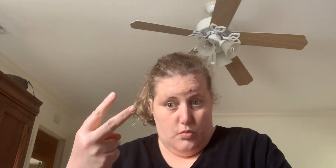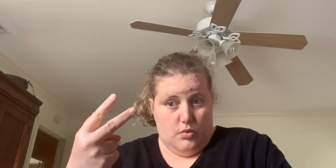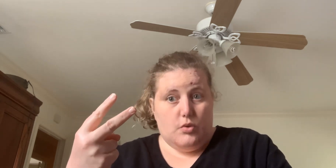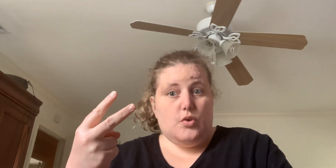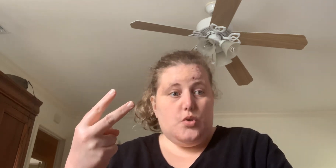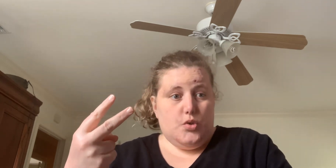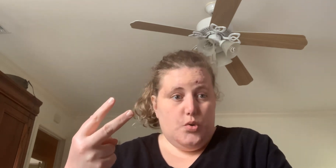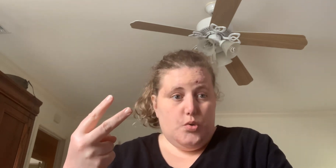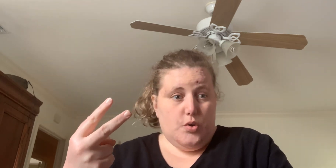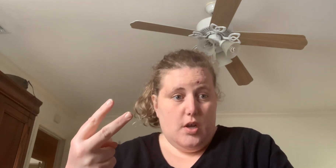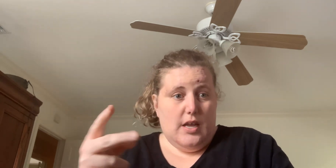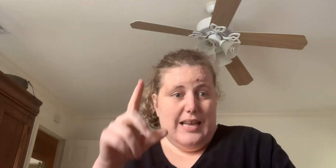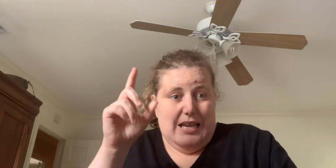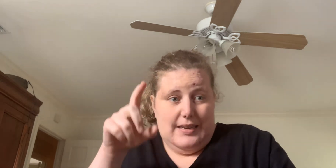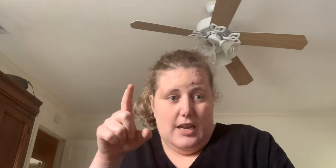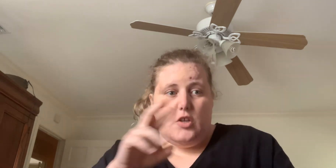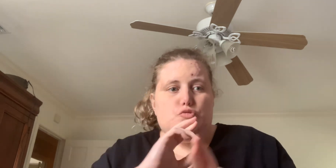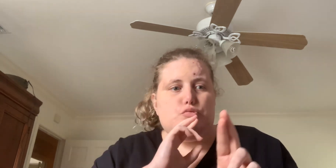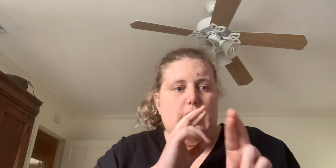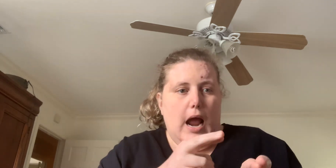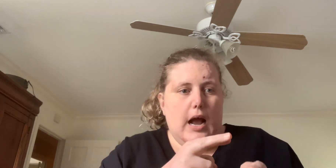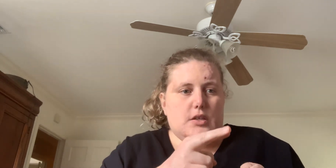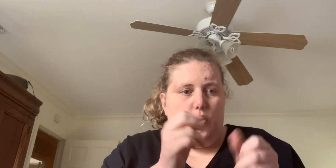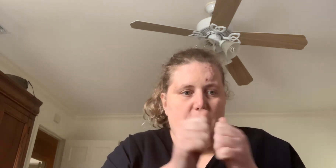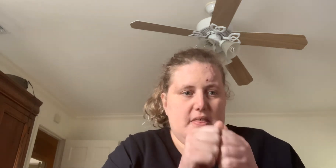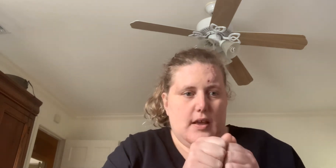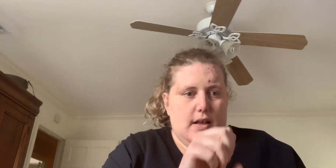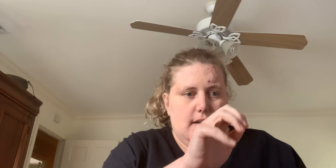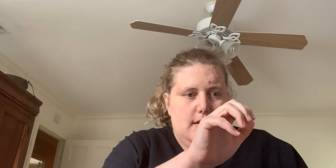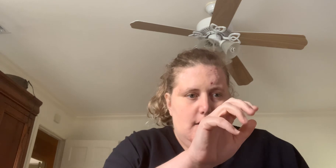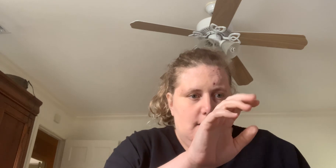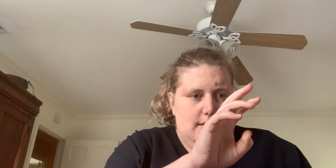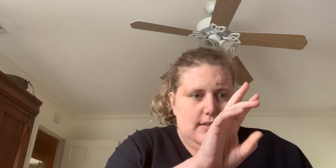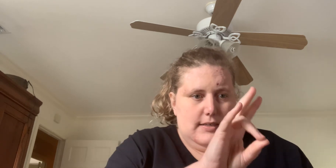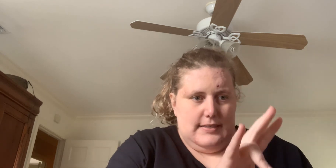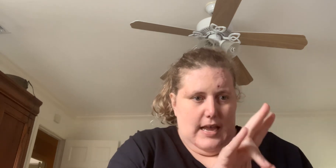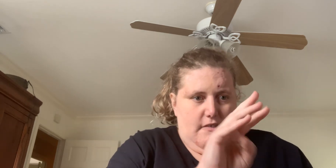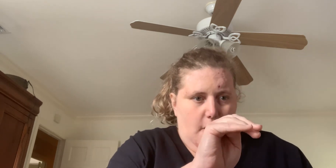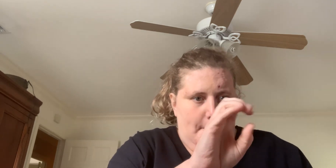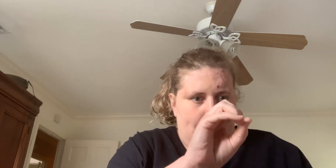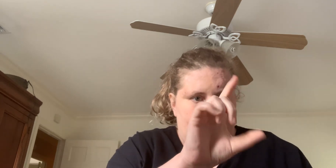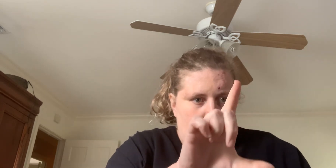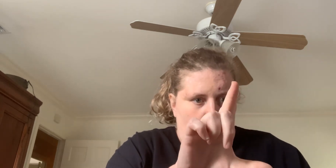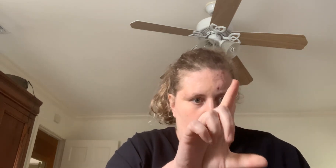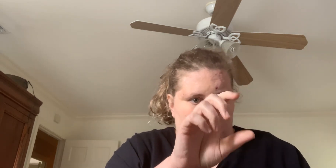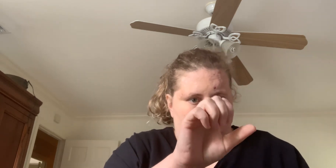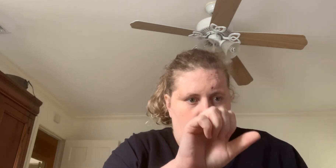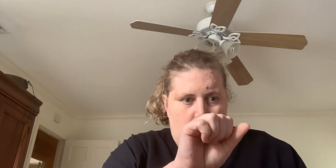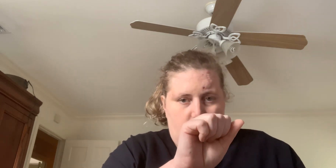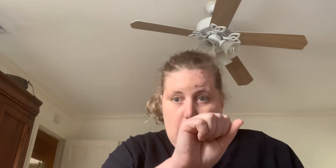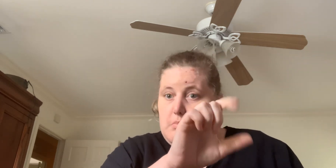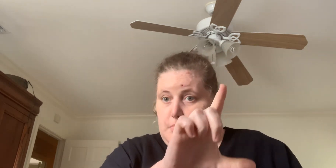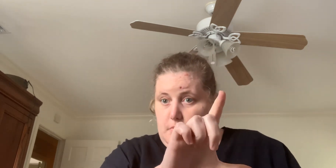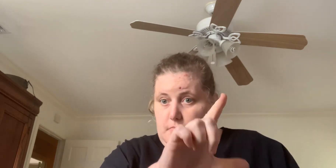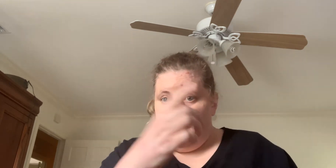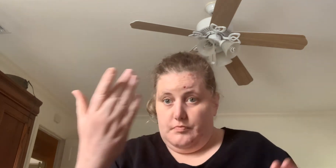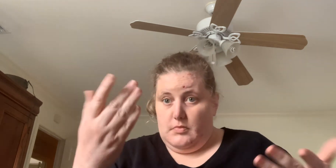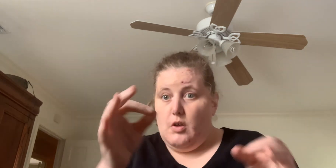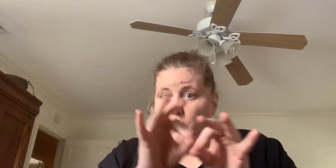But I wouldn't want you to be thrown off by this because we're solving for how many moles of oxygen. So key thing to look at, the how